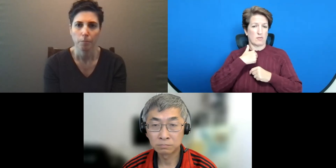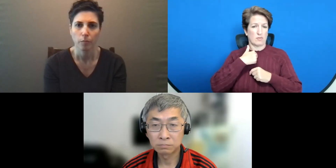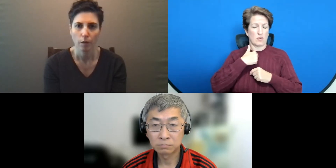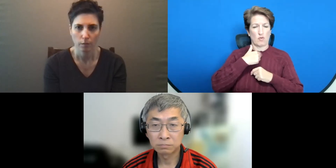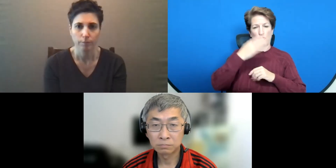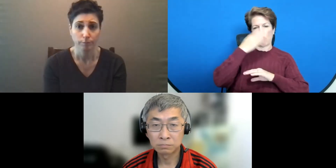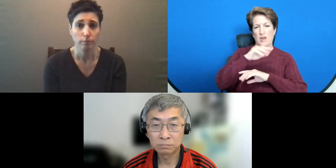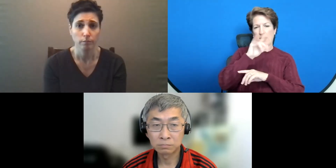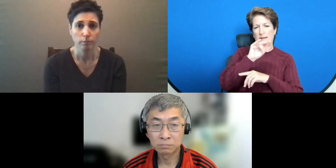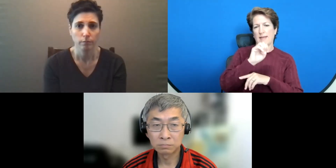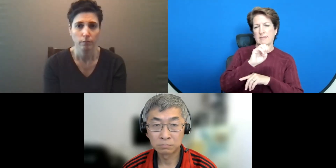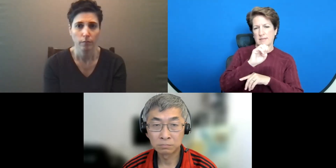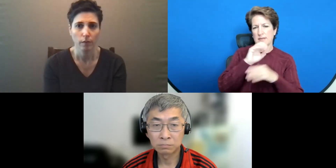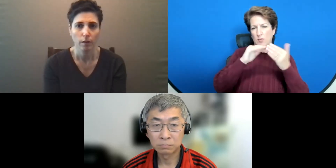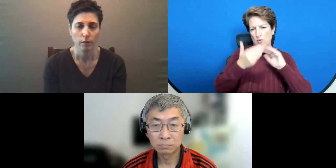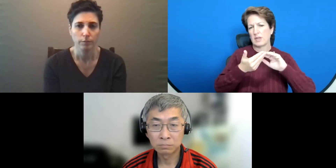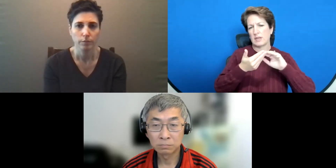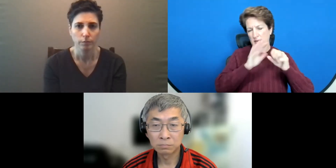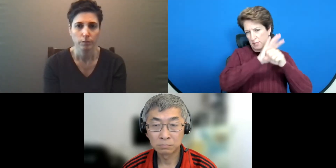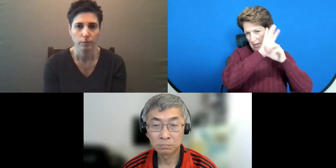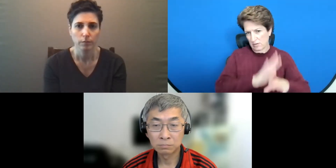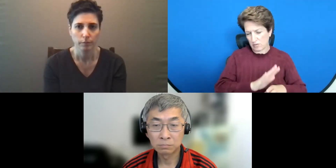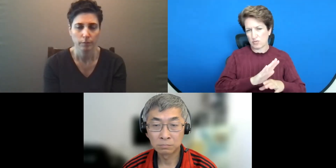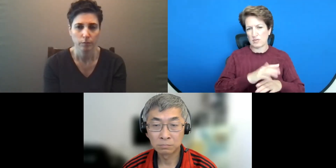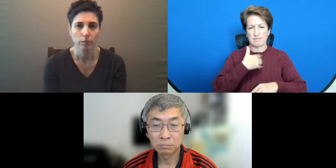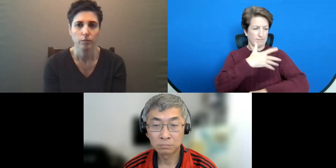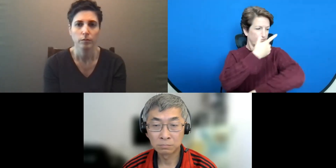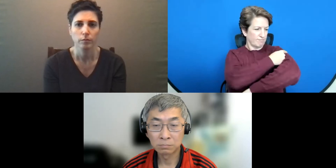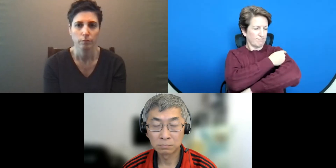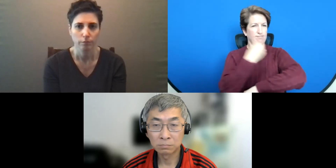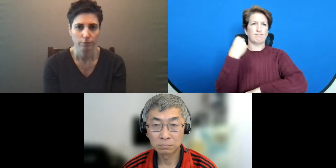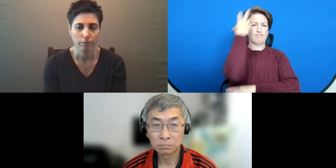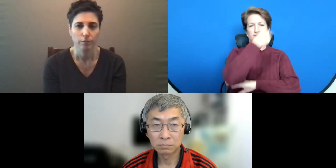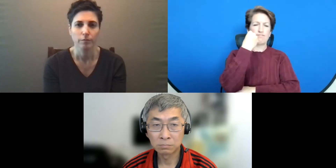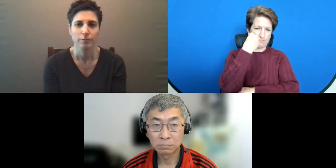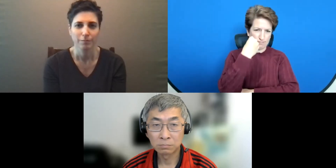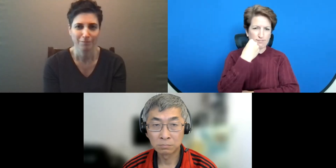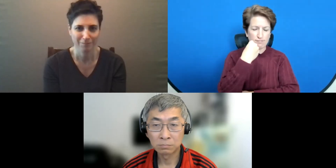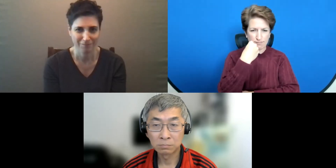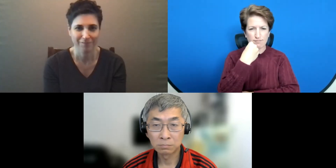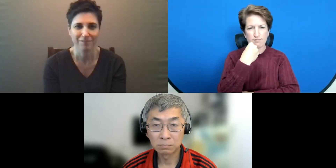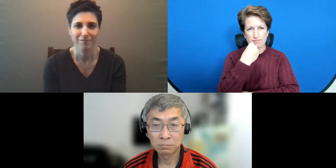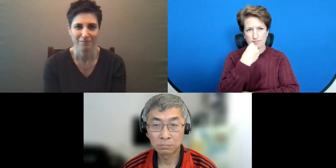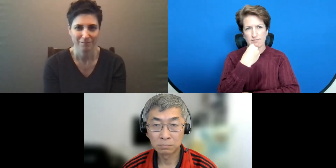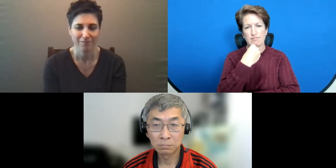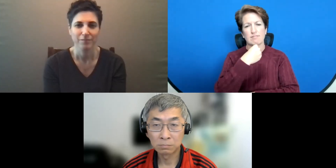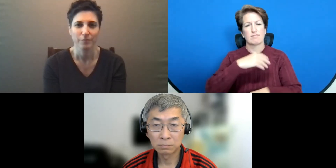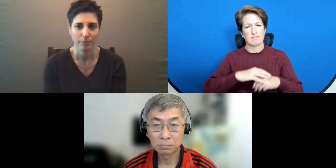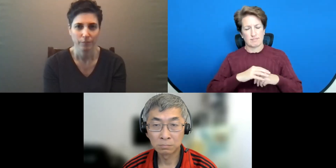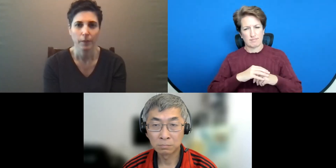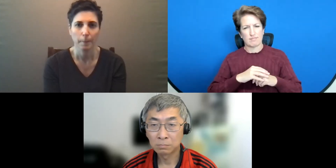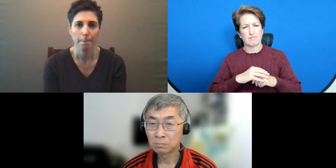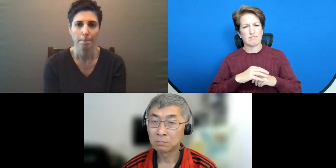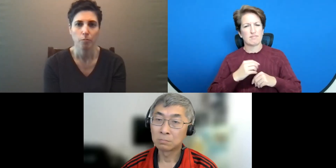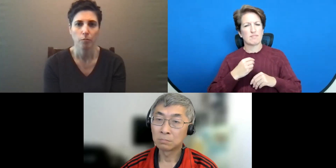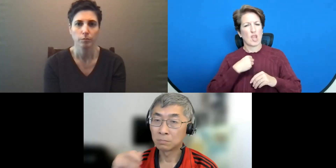and I share my picture in my own Thorncliffe Wellness Cafe group and the other groups, and